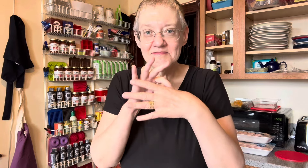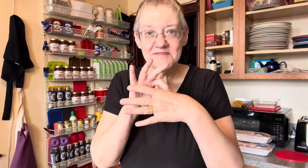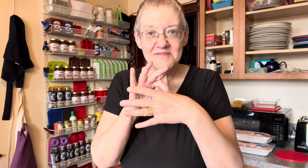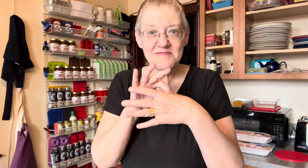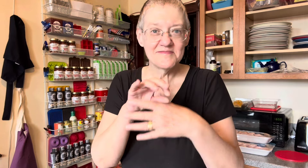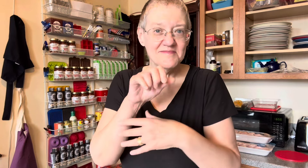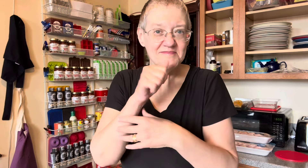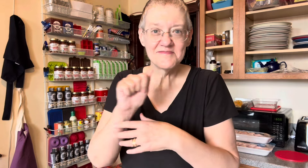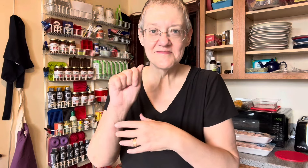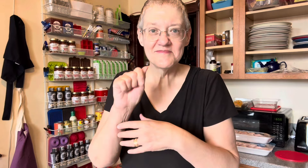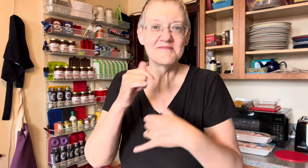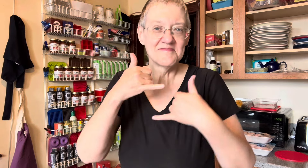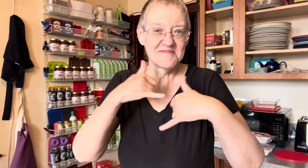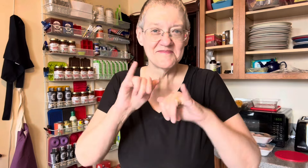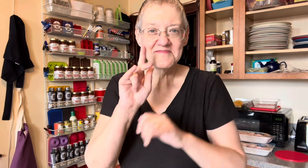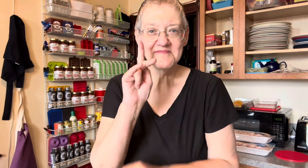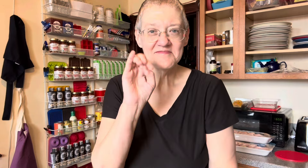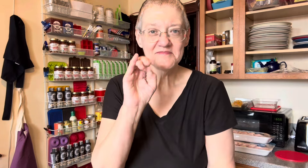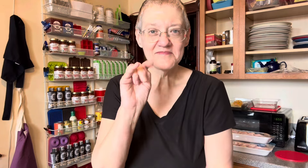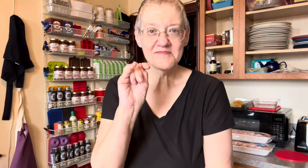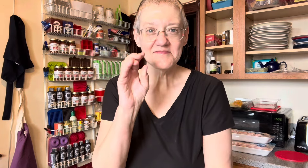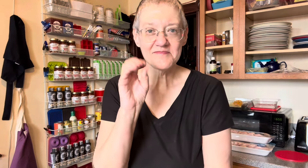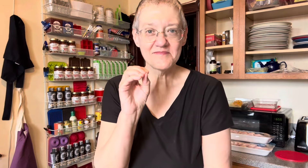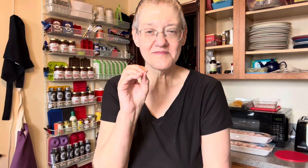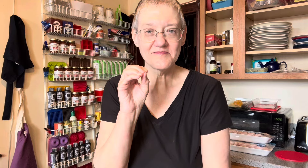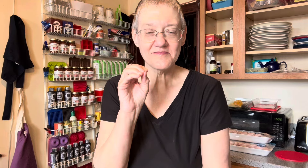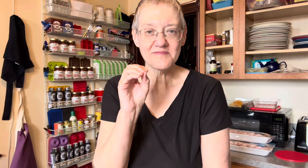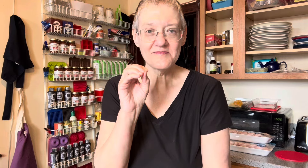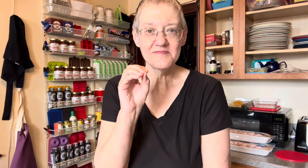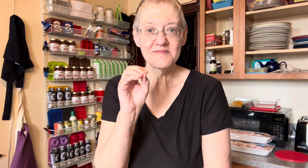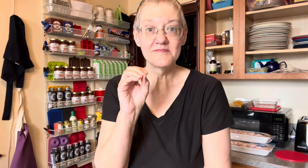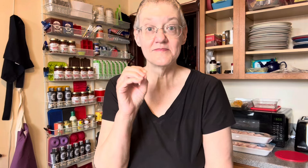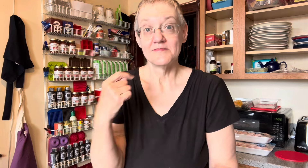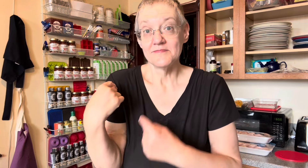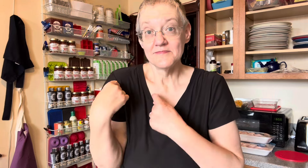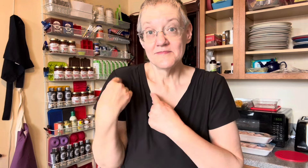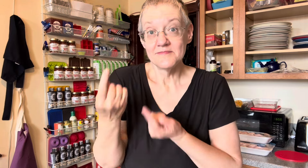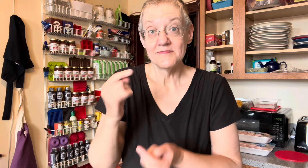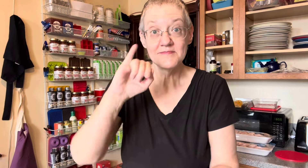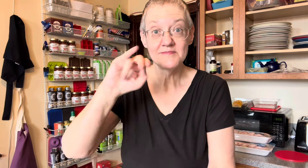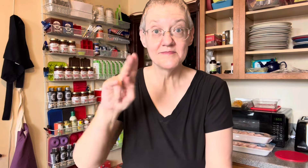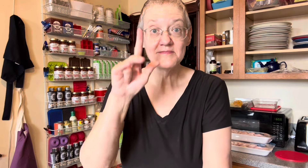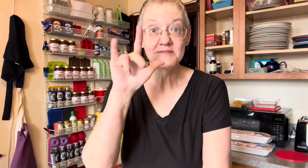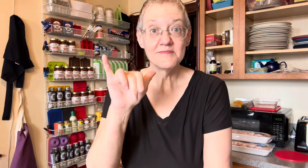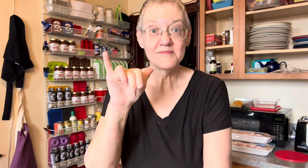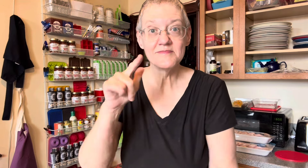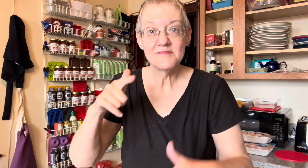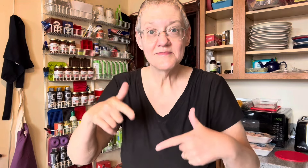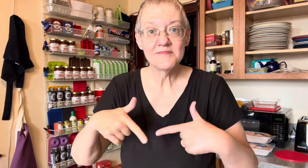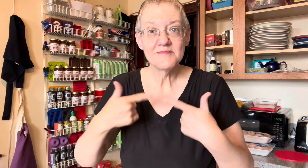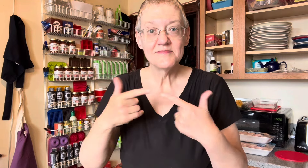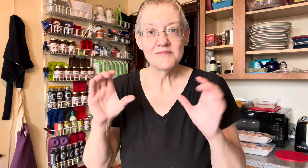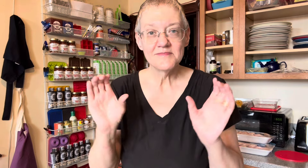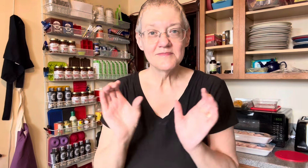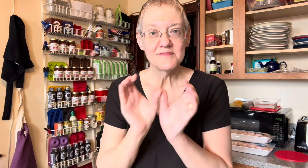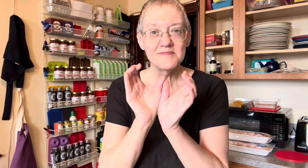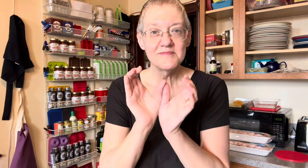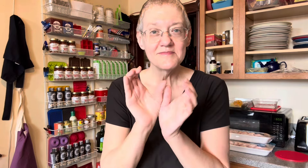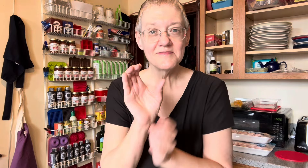can. Any fresh meat is still going to be keto. Since July, we've been living in